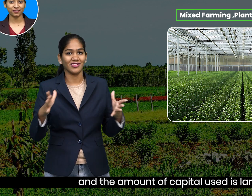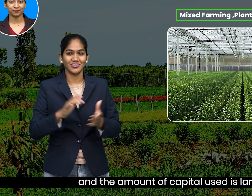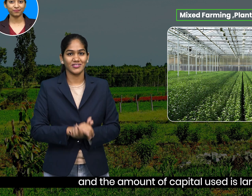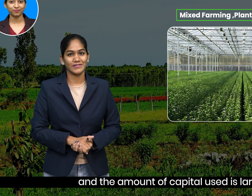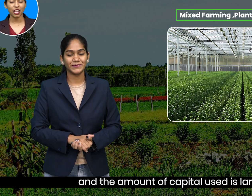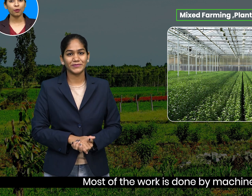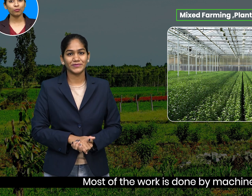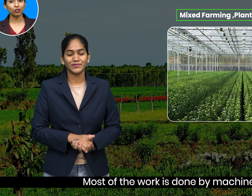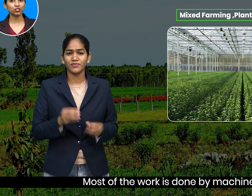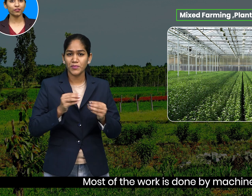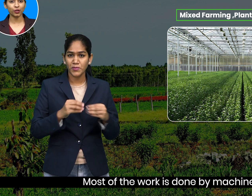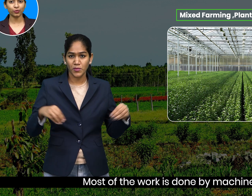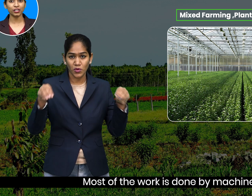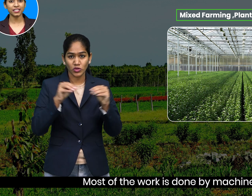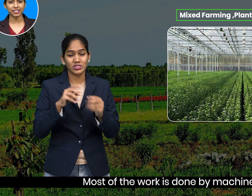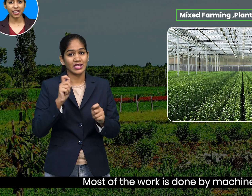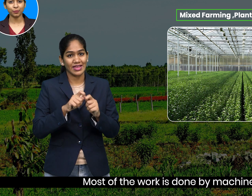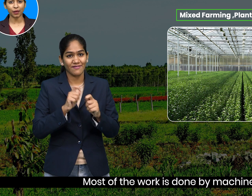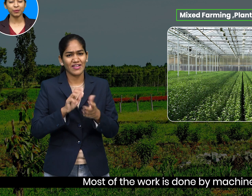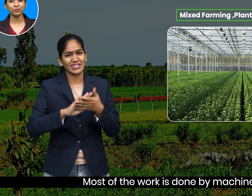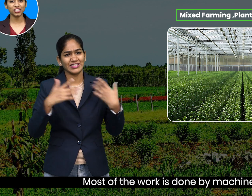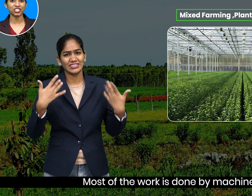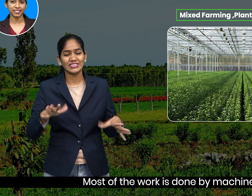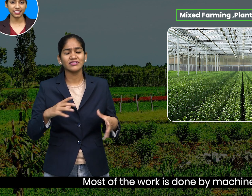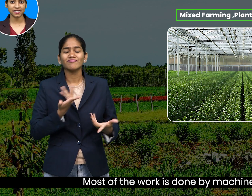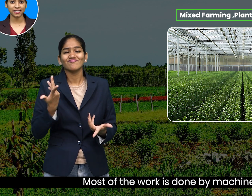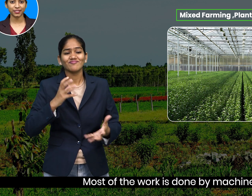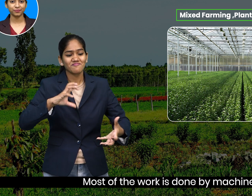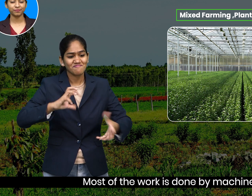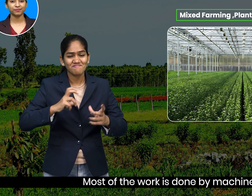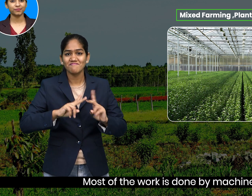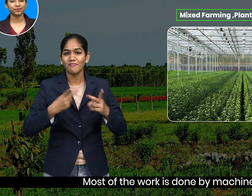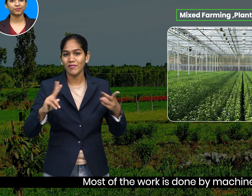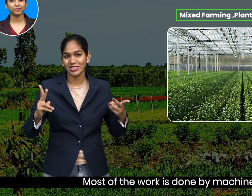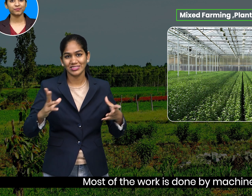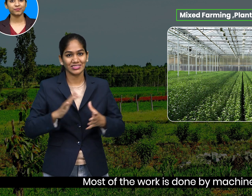large. Most of the work is done by machines.